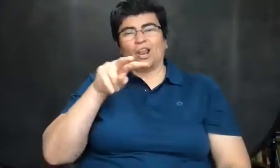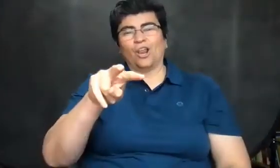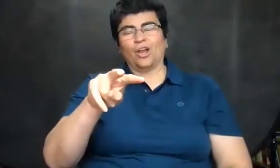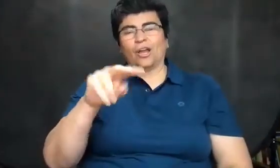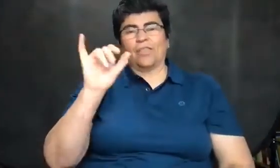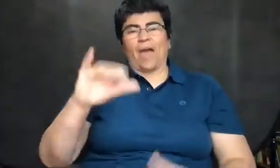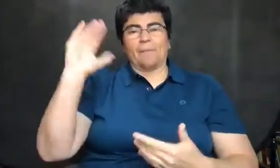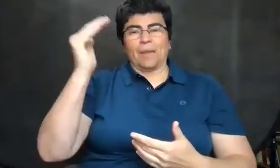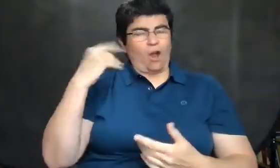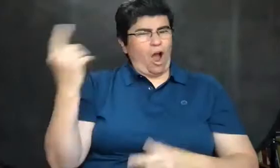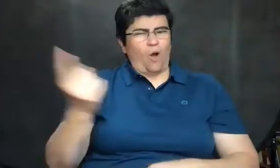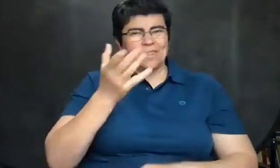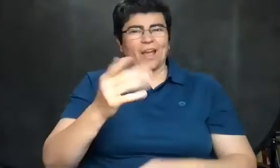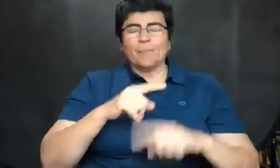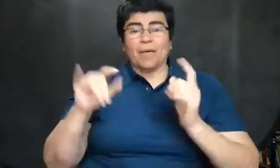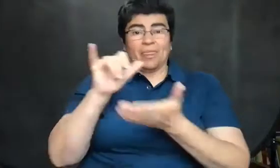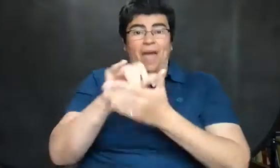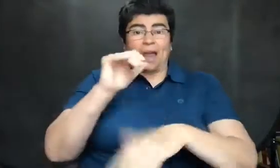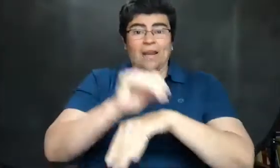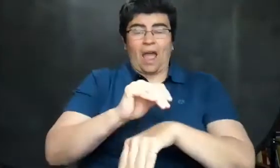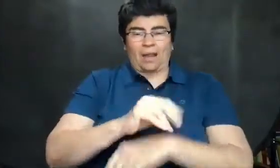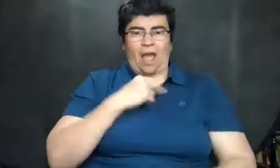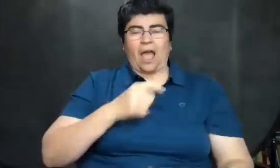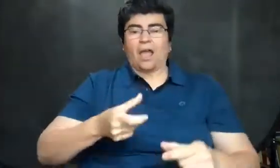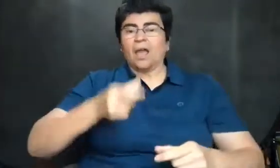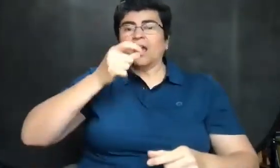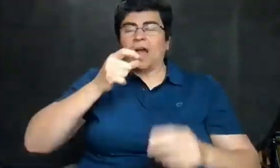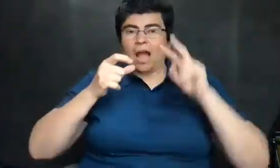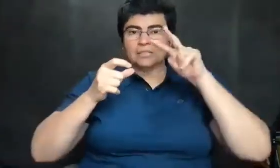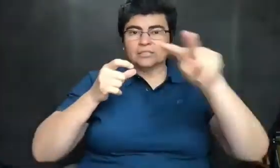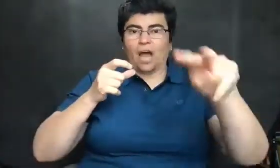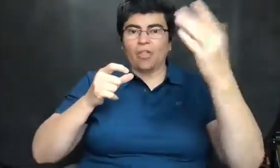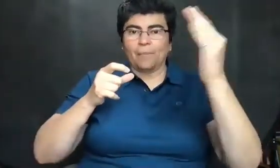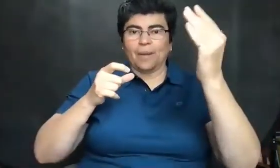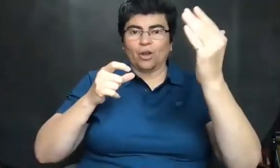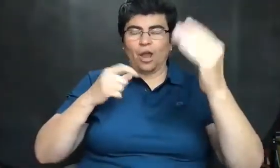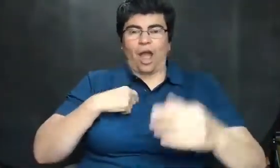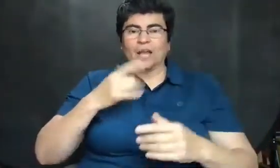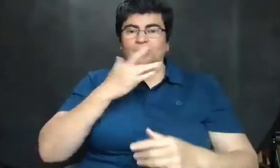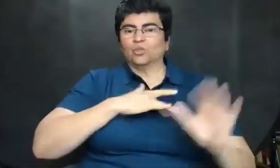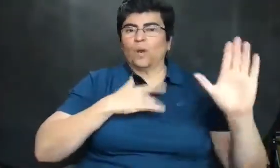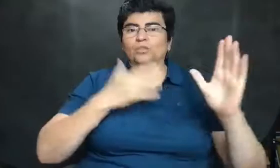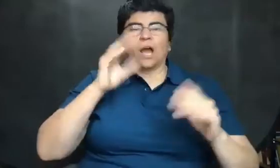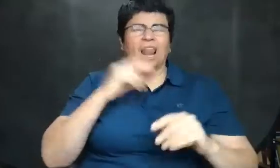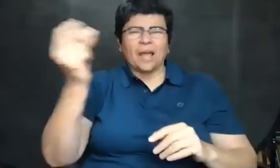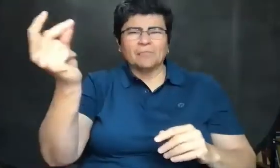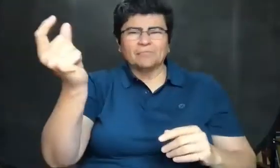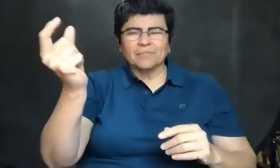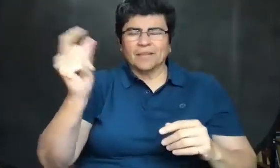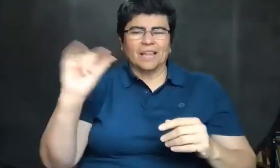was always there. But that night I saw myself, and I swear to God, it was like a split second. It was like snapping your